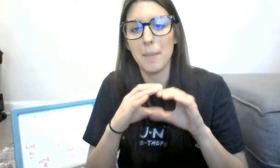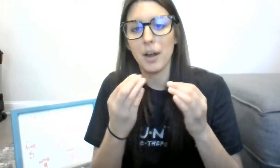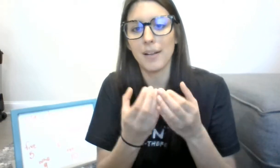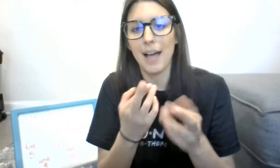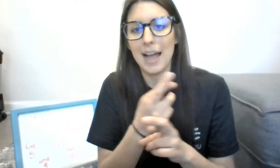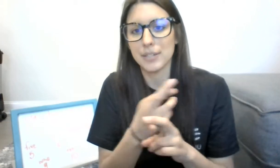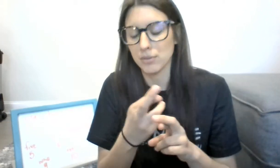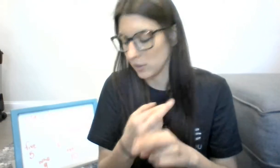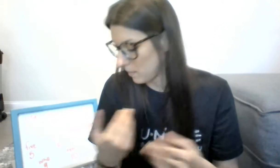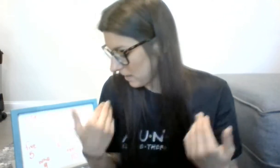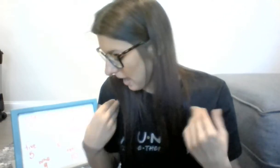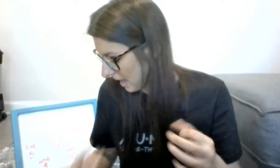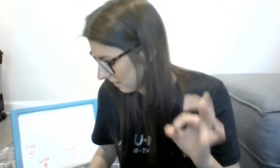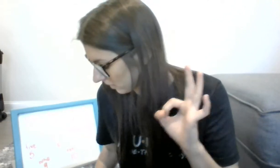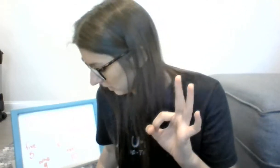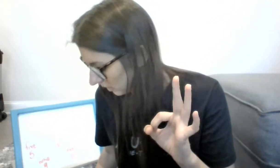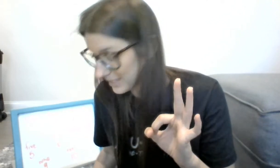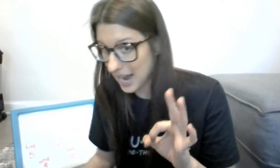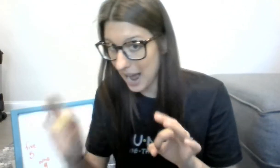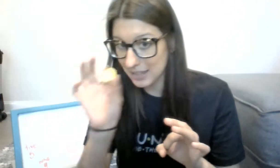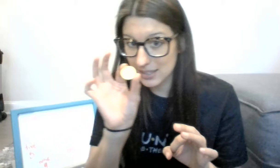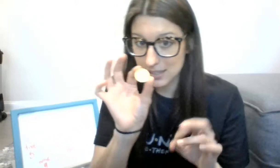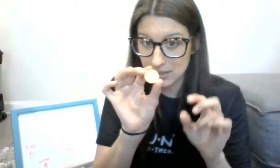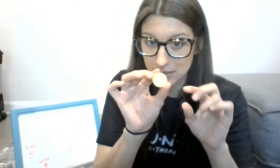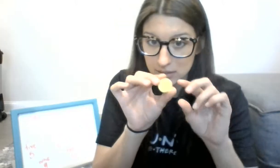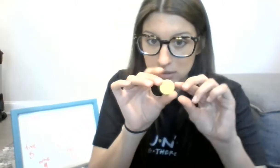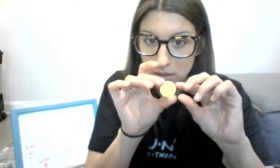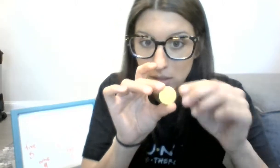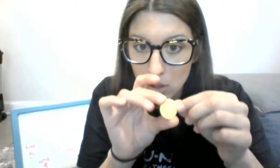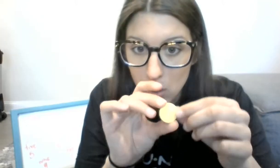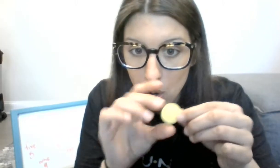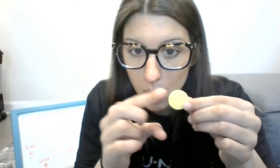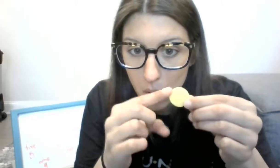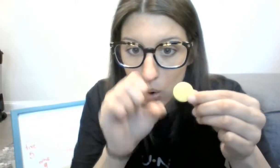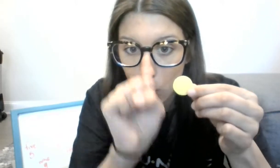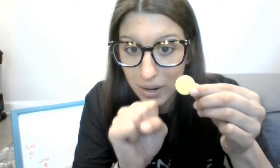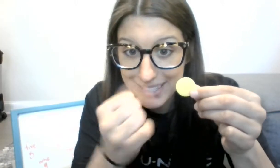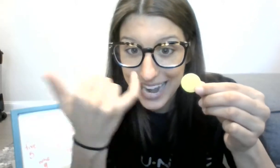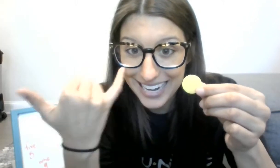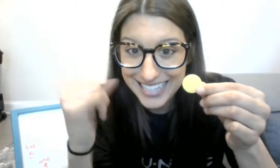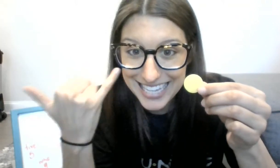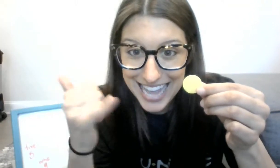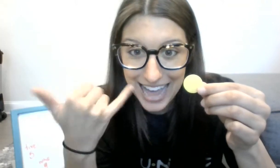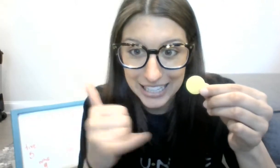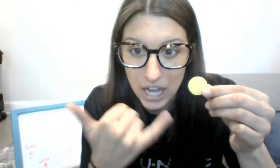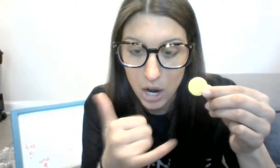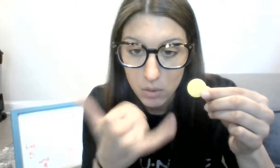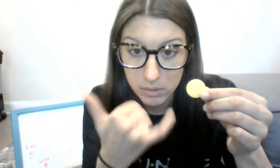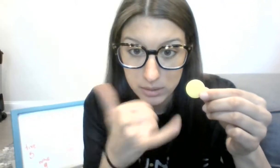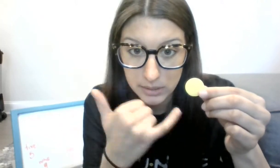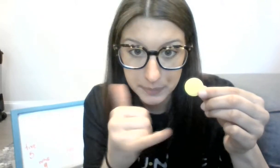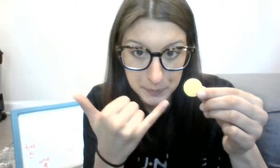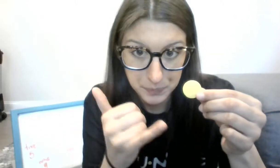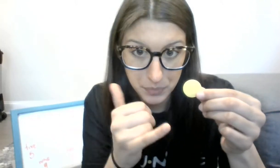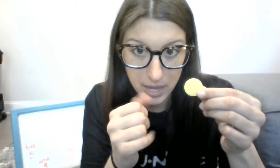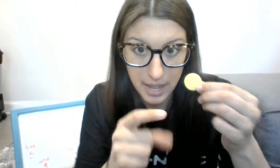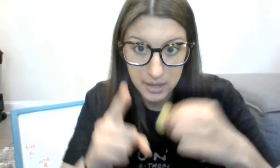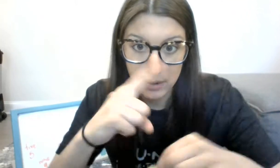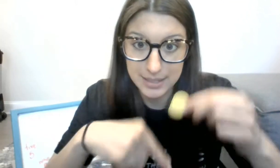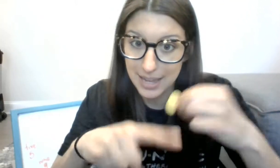our classroom. I have our little dots. One side is yellow. Okay, you can sign